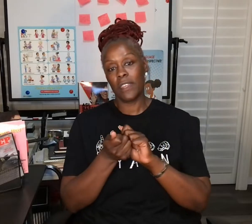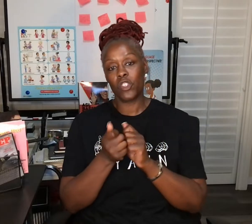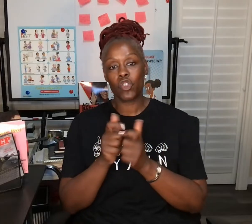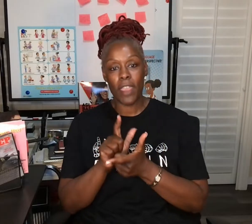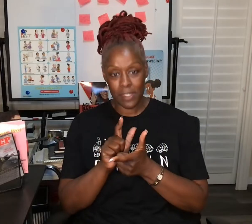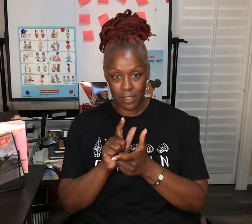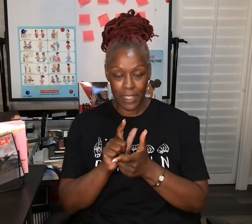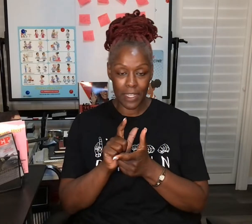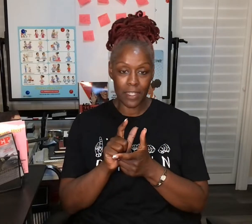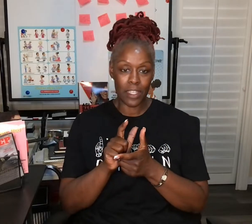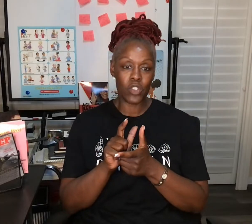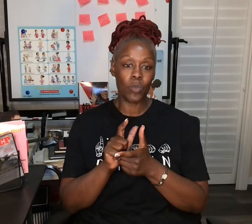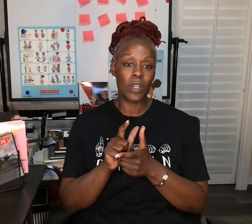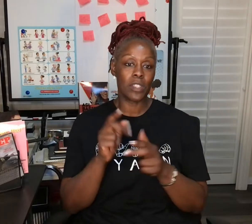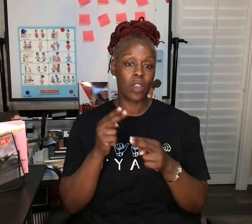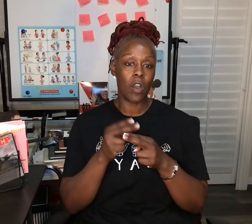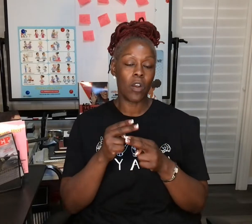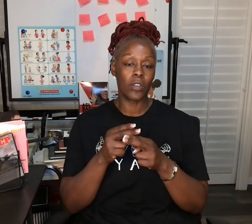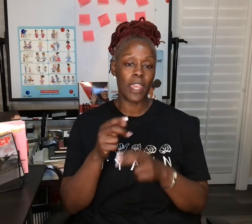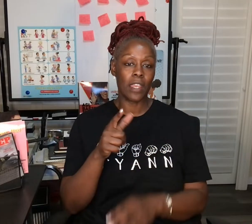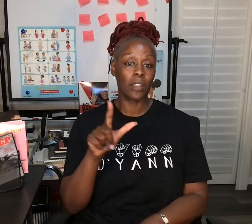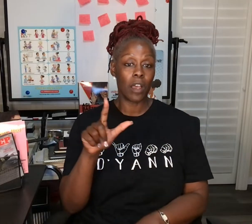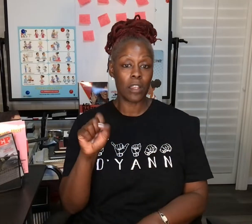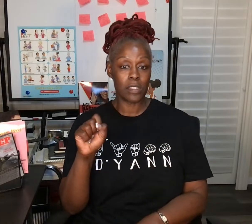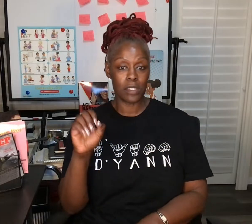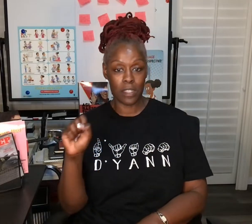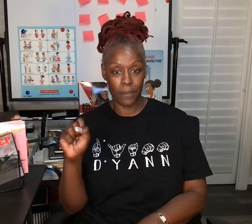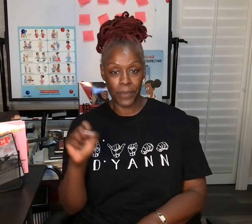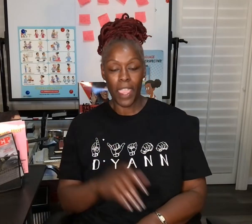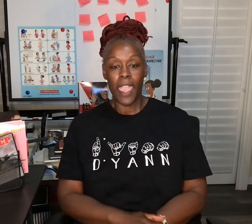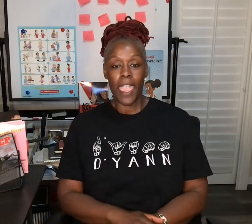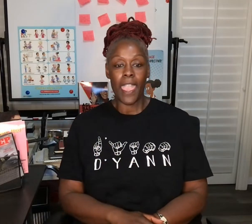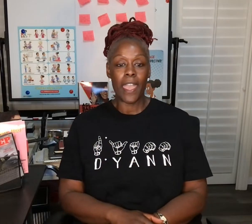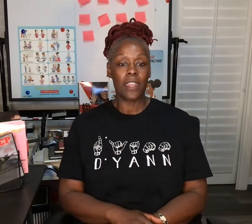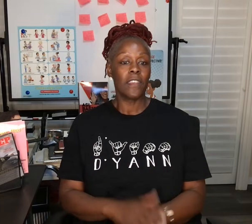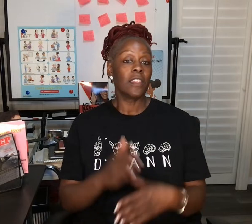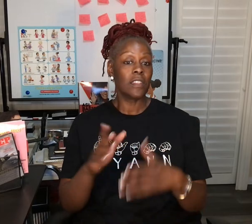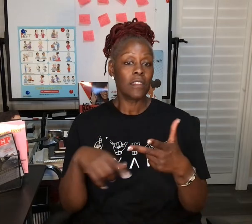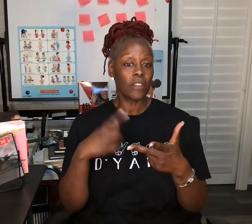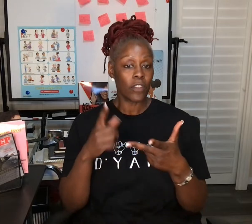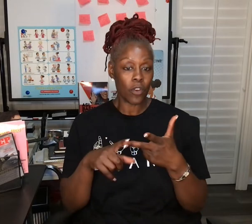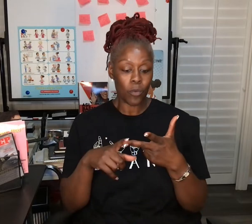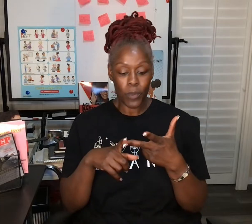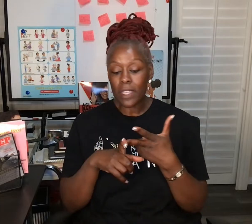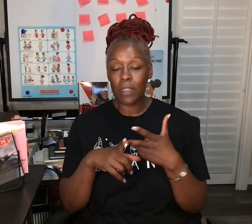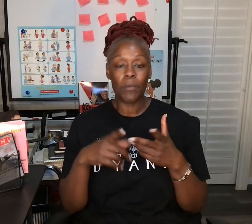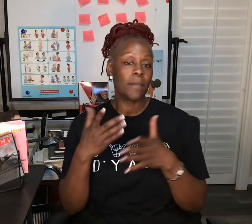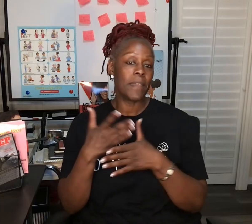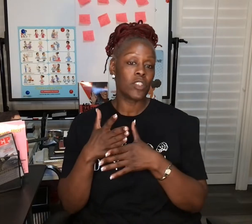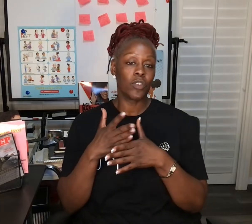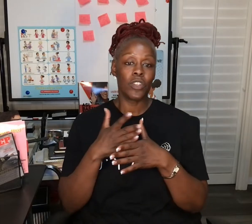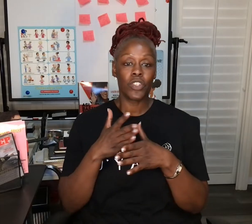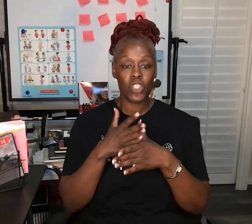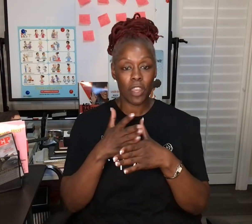then translate it into what is called a gloss. And then the third week, you want to make sure you're sharing